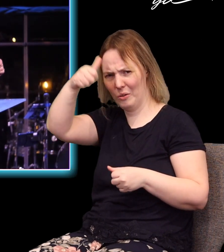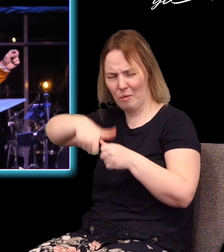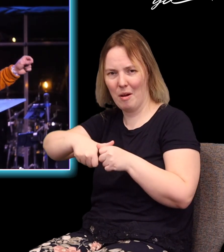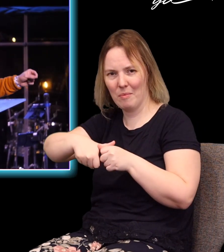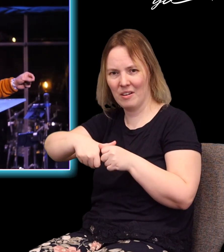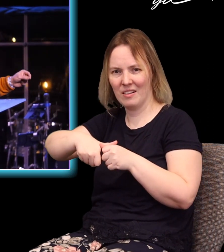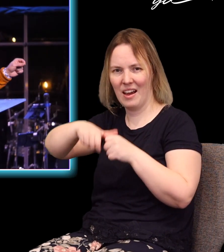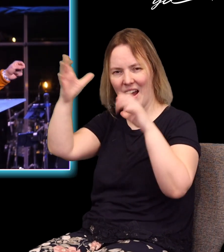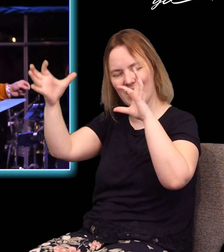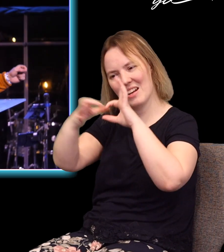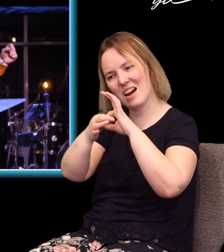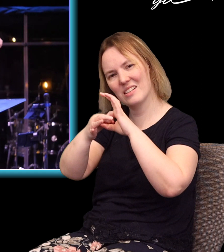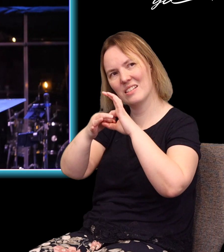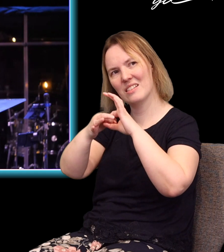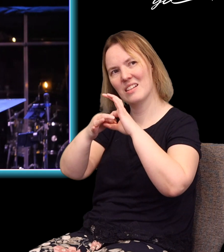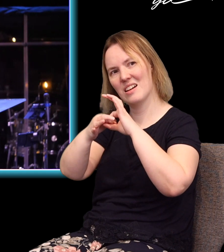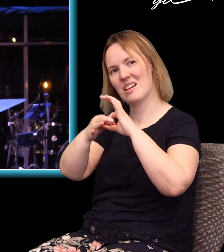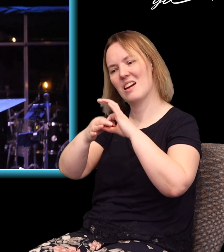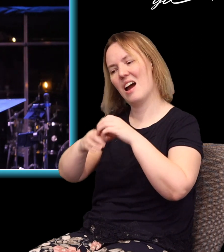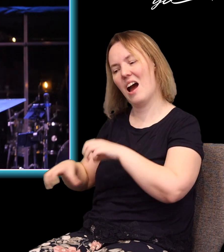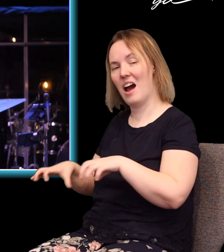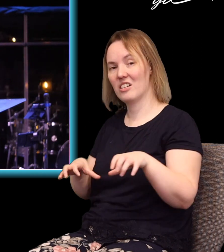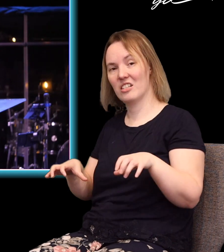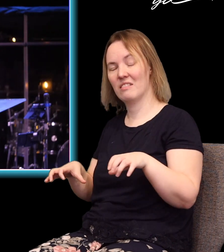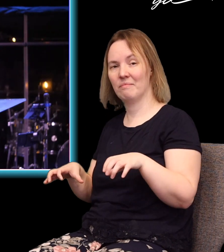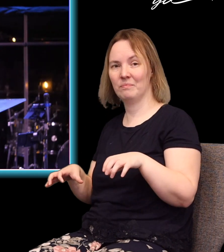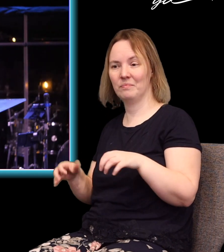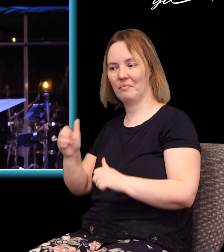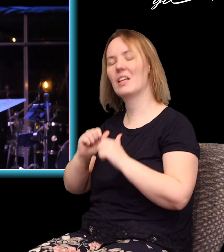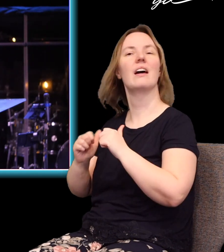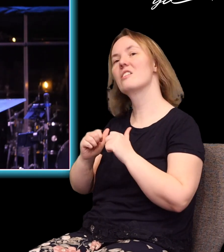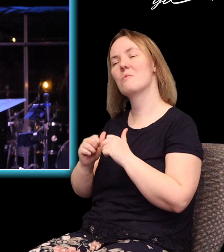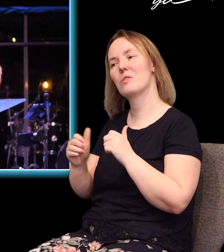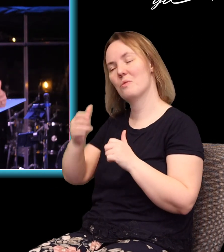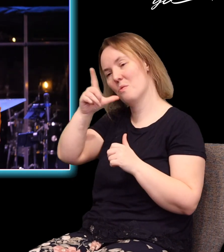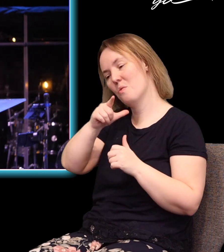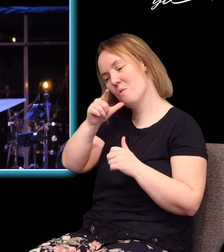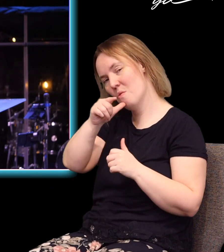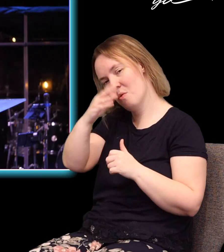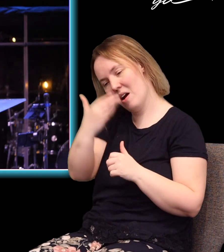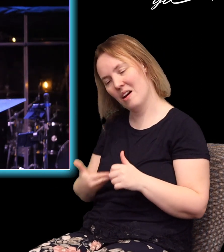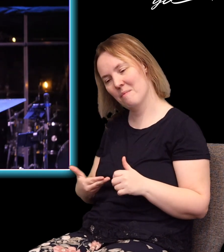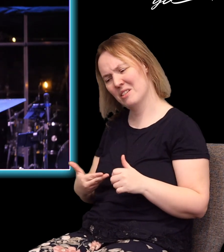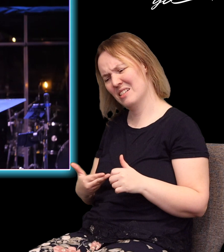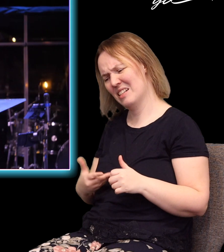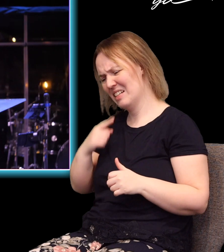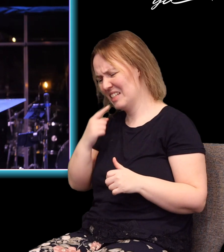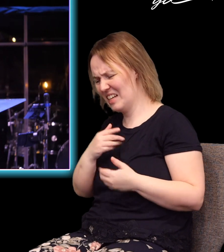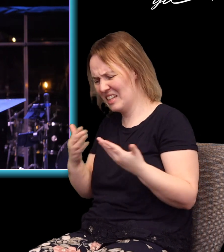I begin to associate that action with who I am. And I begin to say things to myself like,